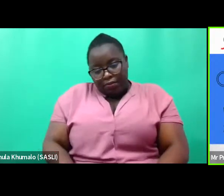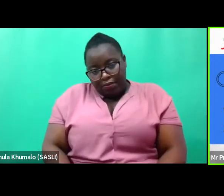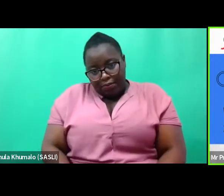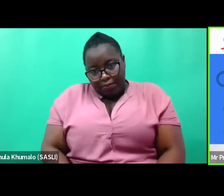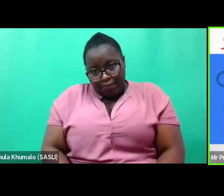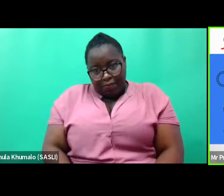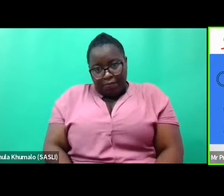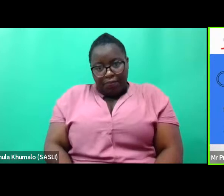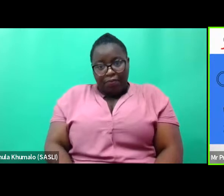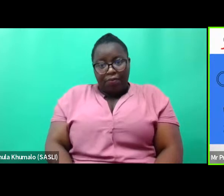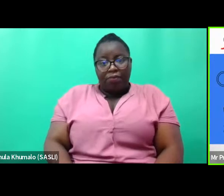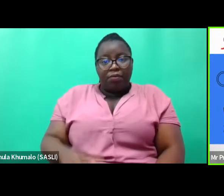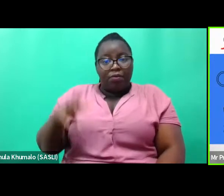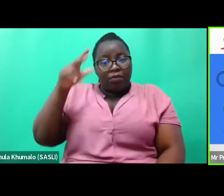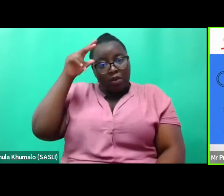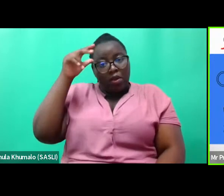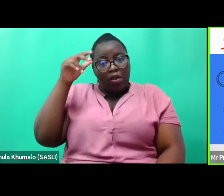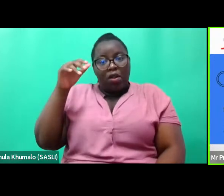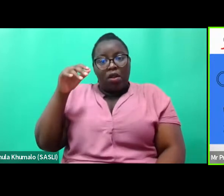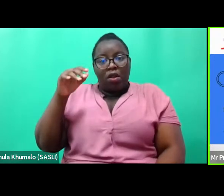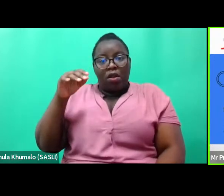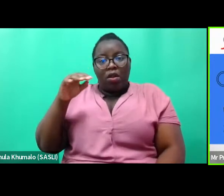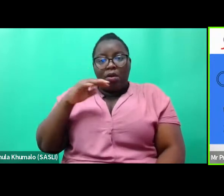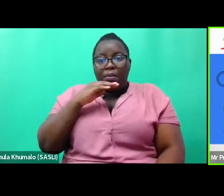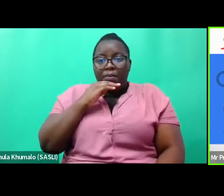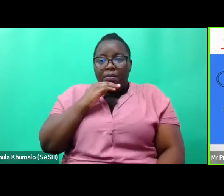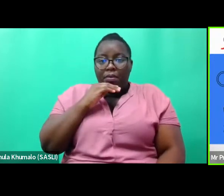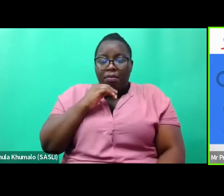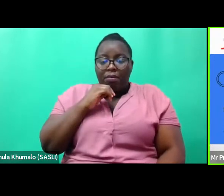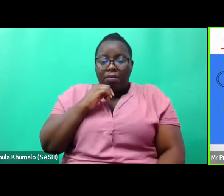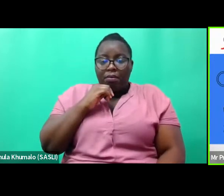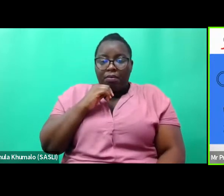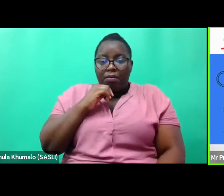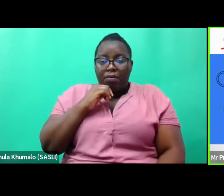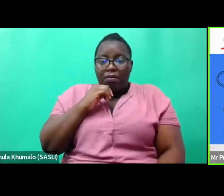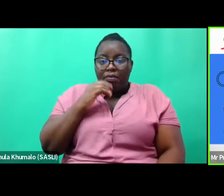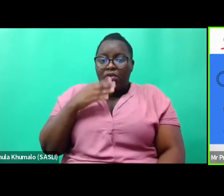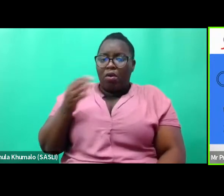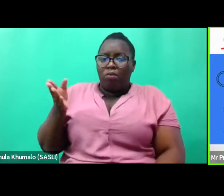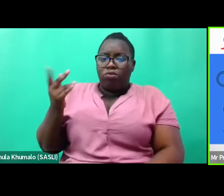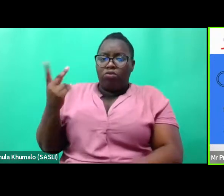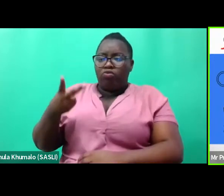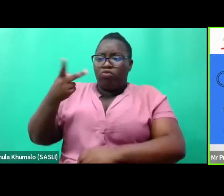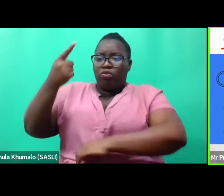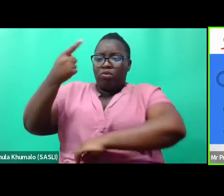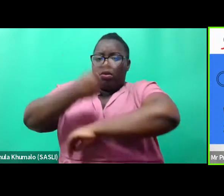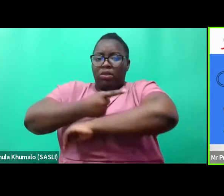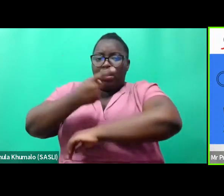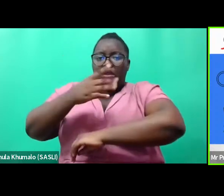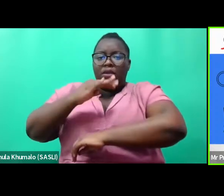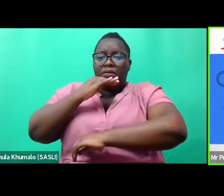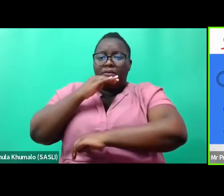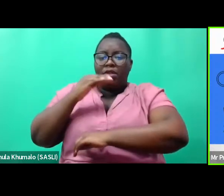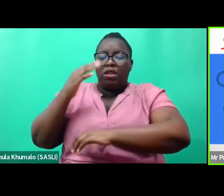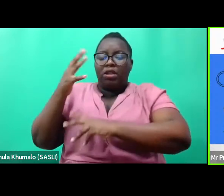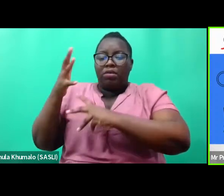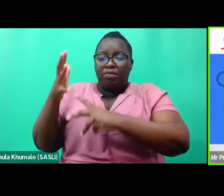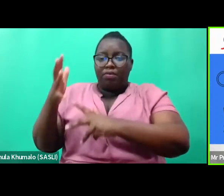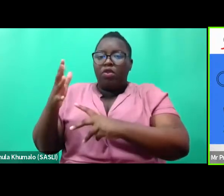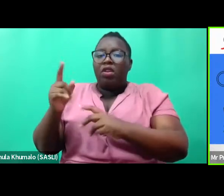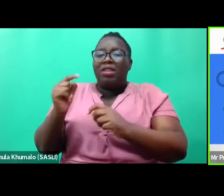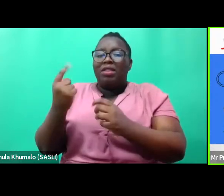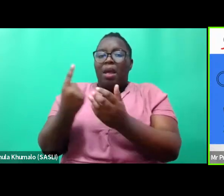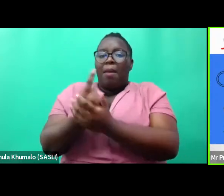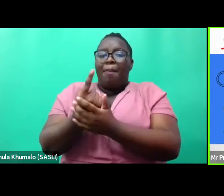my certificate was only available for 2 days in the entire year. This was during lockdown.